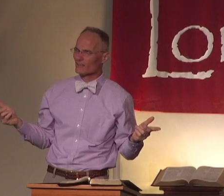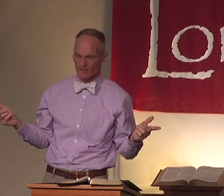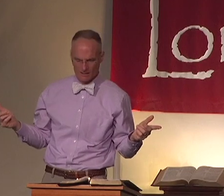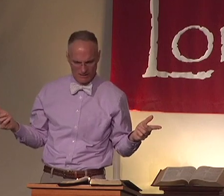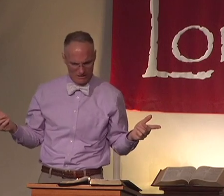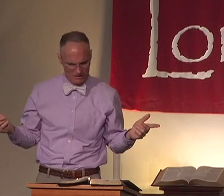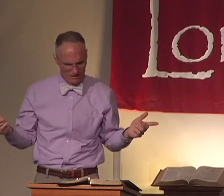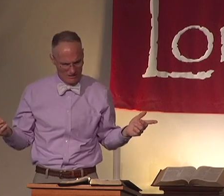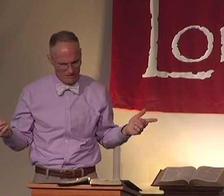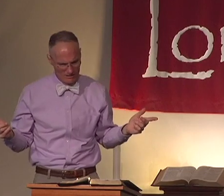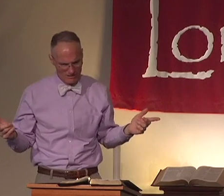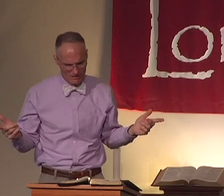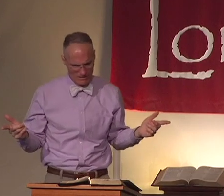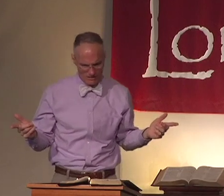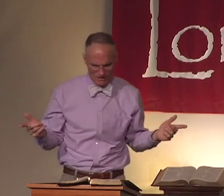difference.